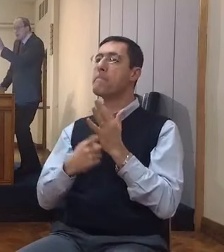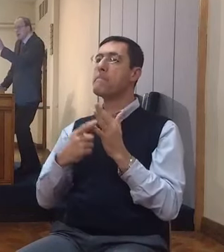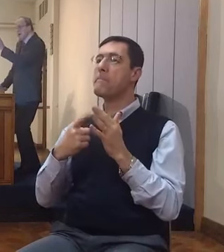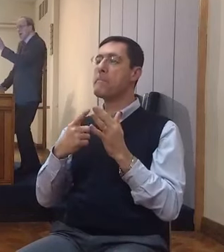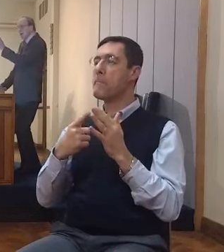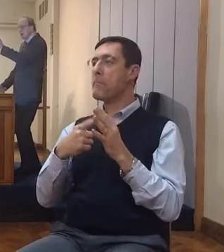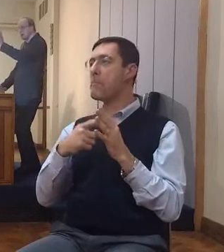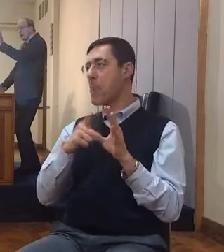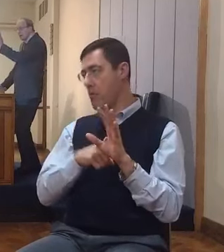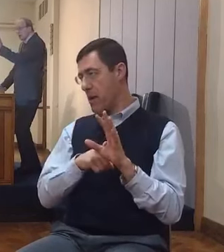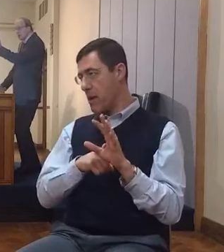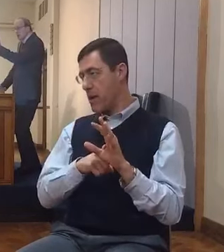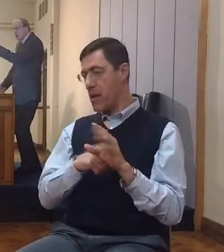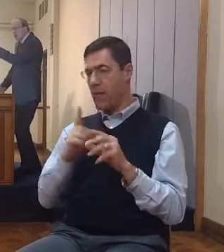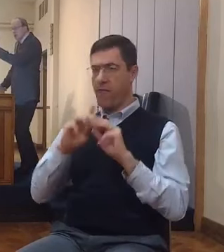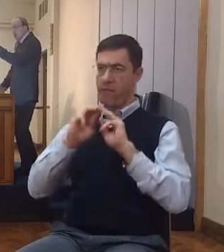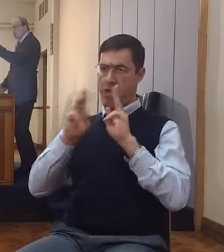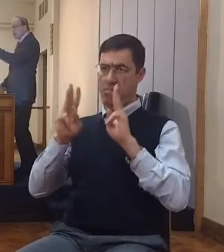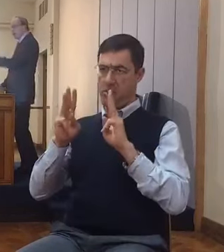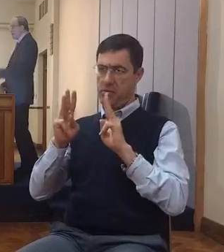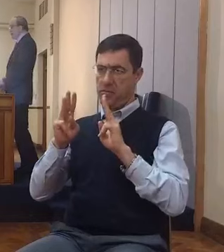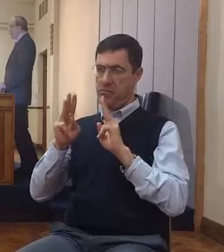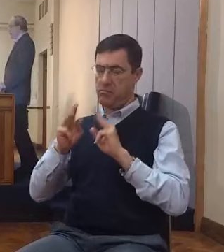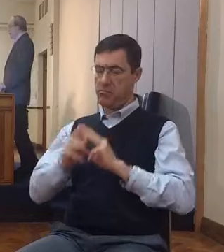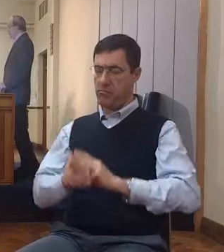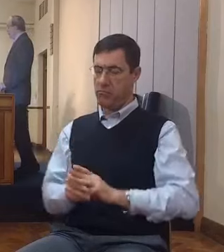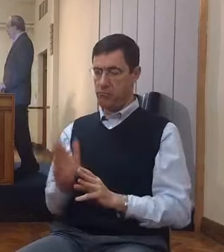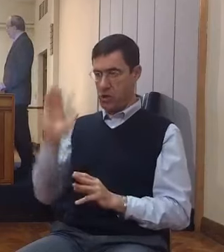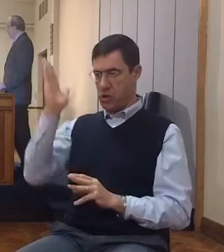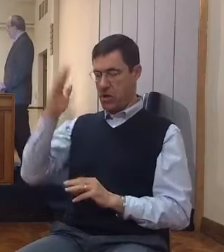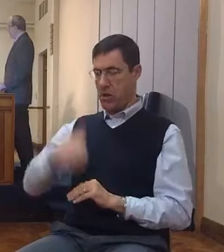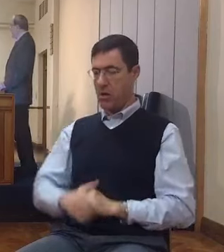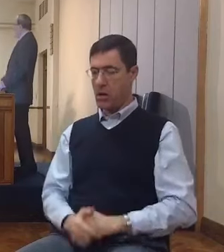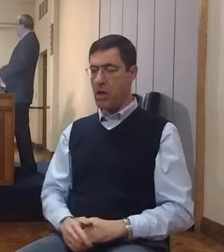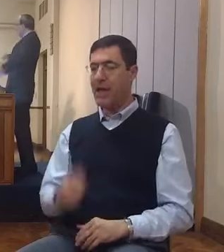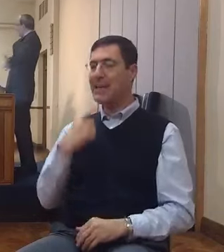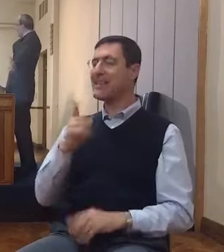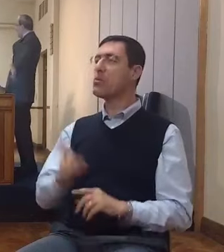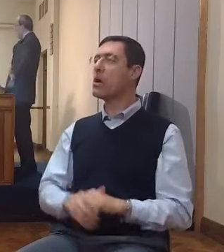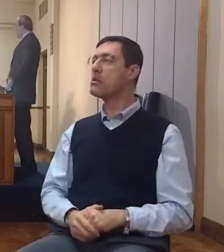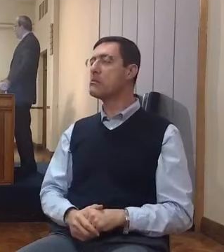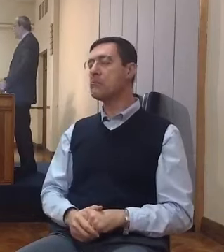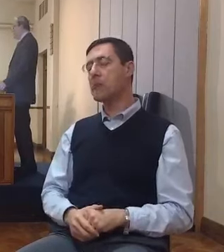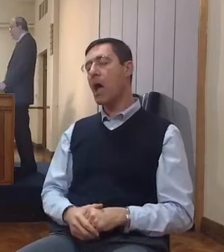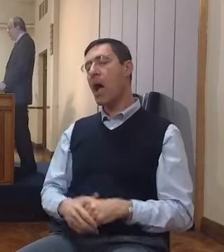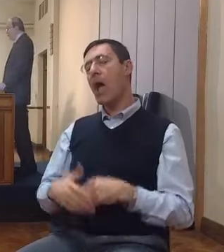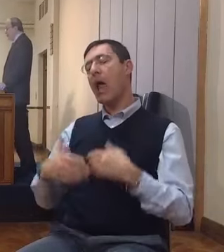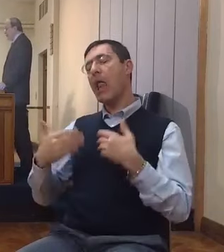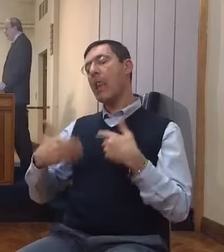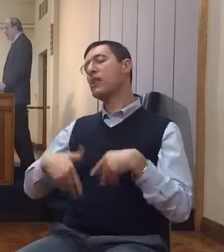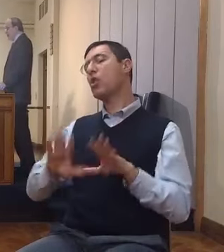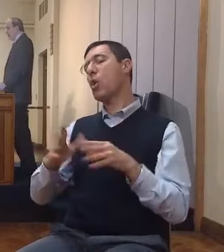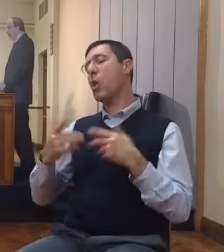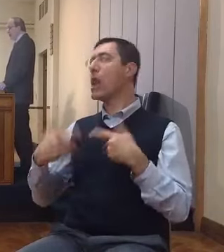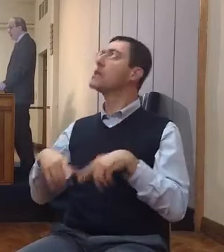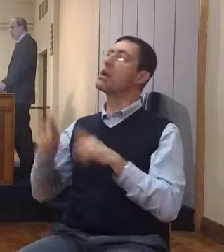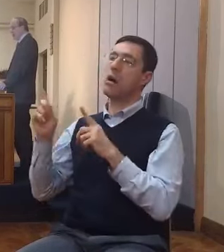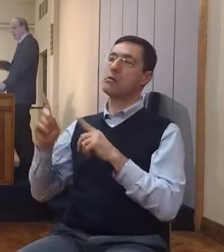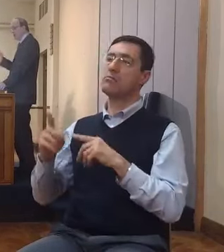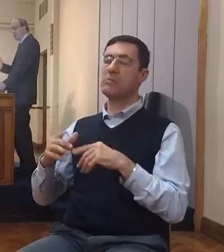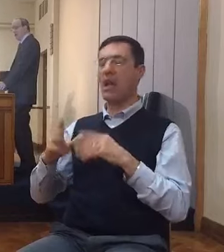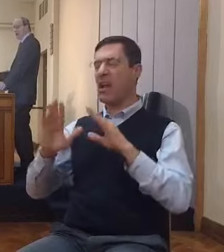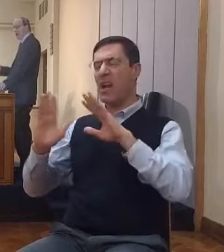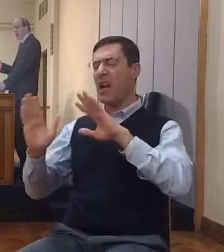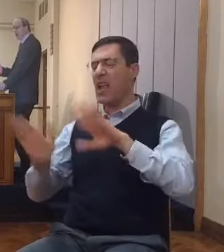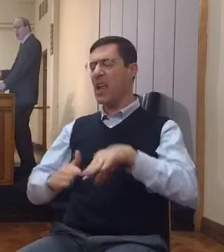thing. Just imagine what Jesus would have done and so on. And everything will work out. It won't. You've got